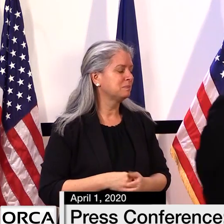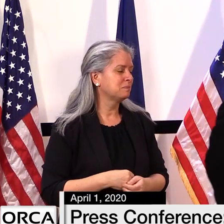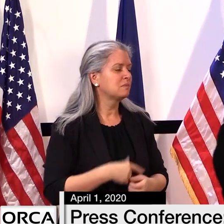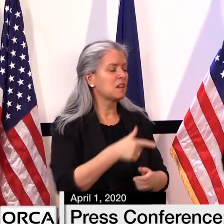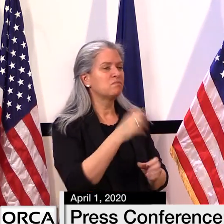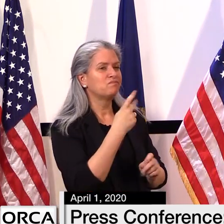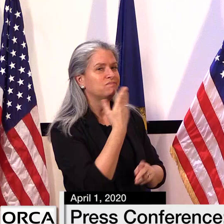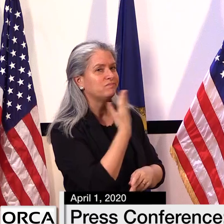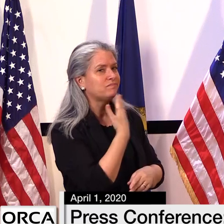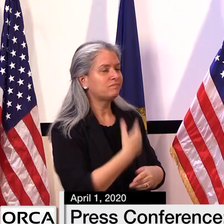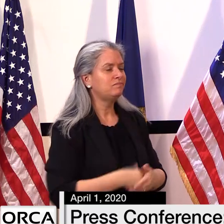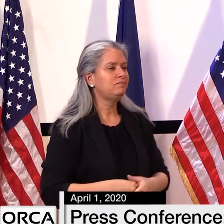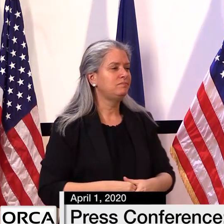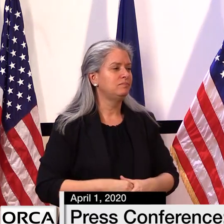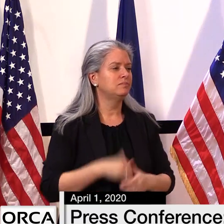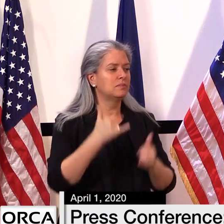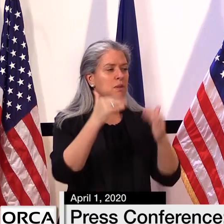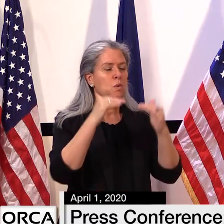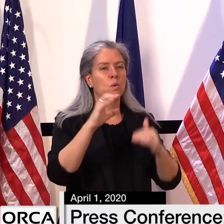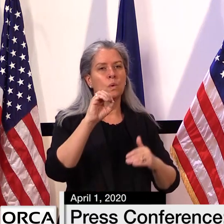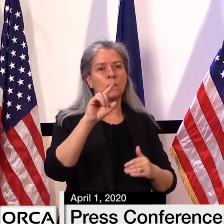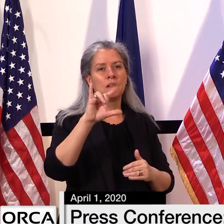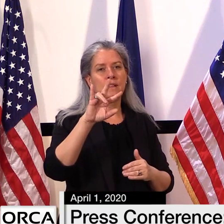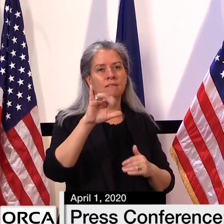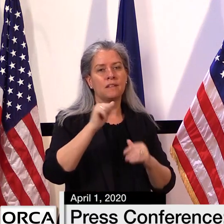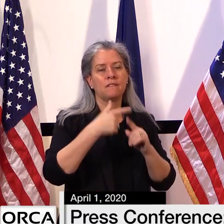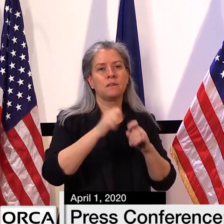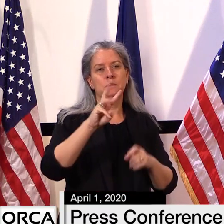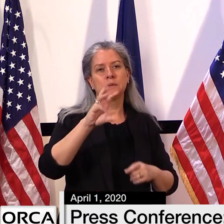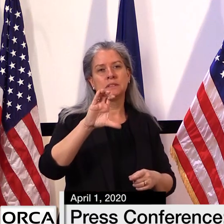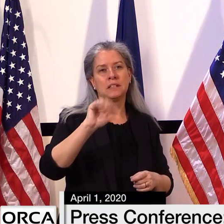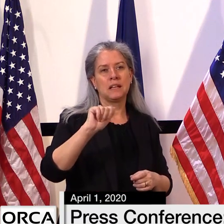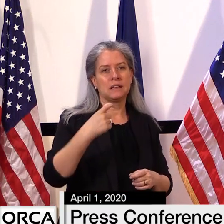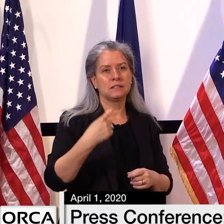Okay, thank you. Olivia, WCAX.